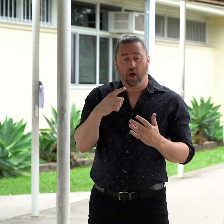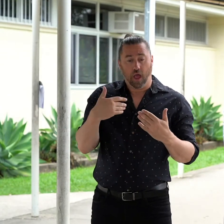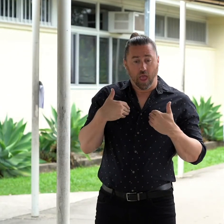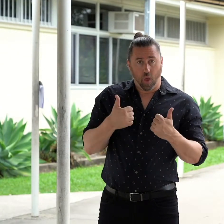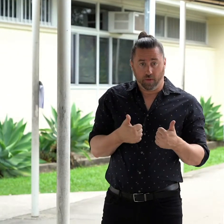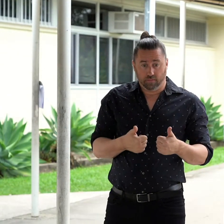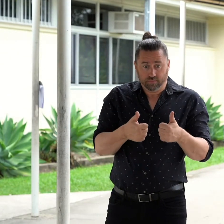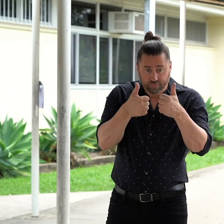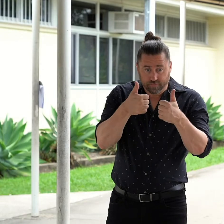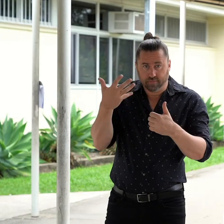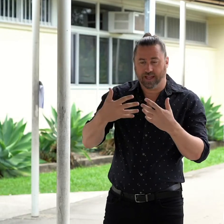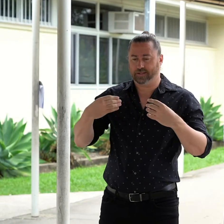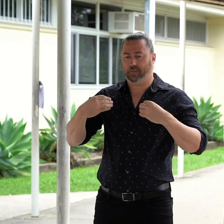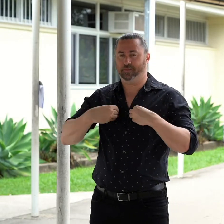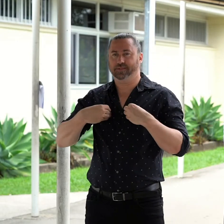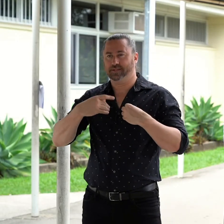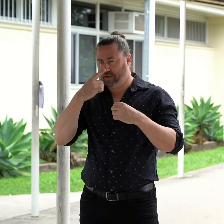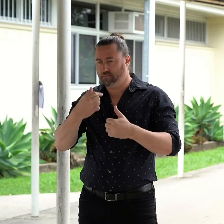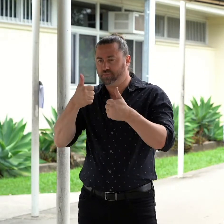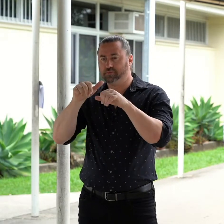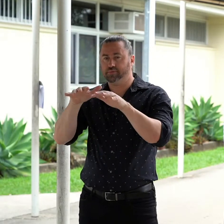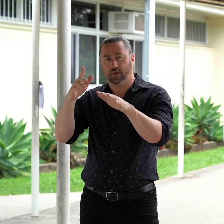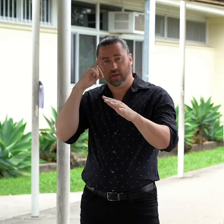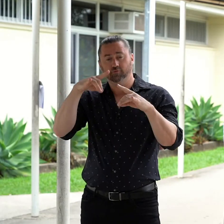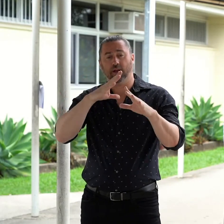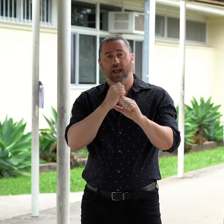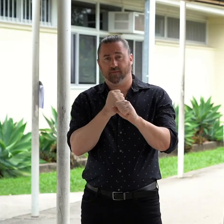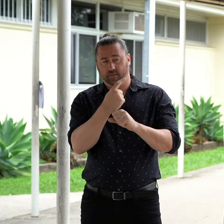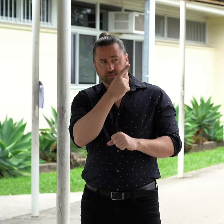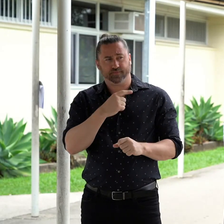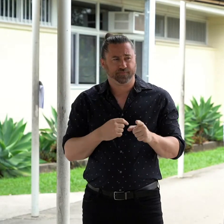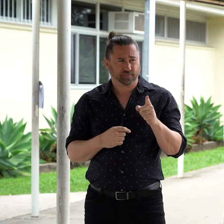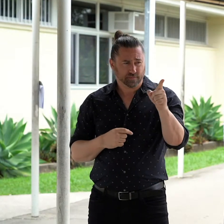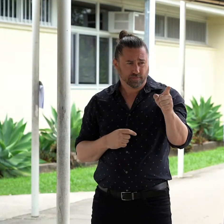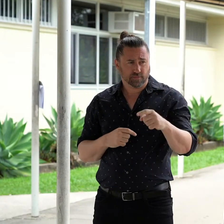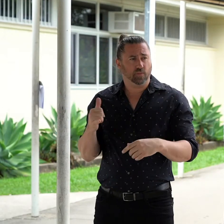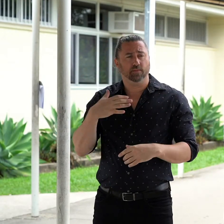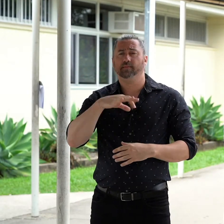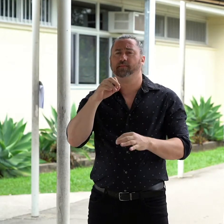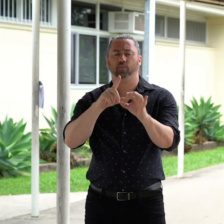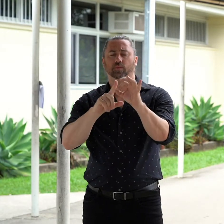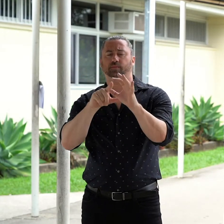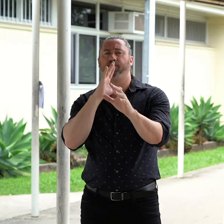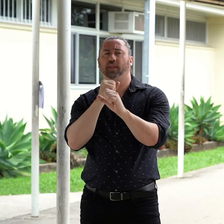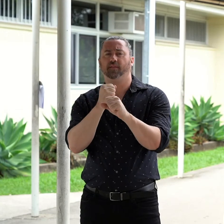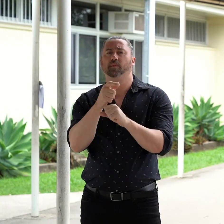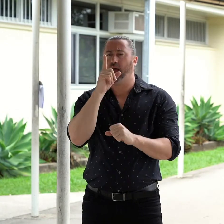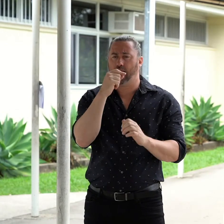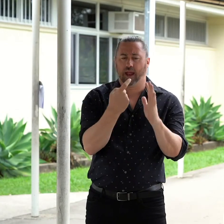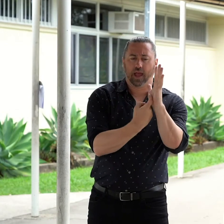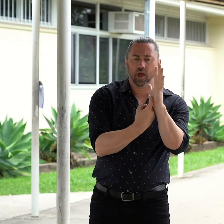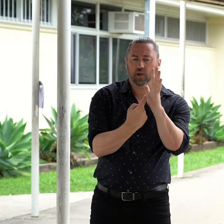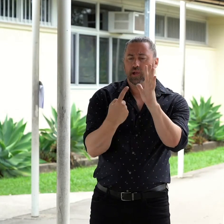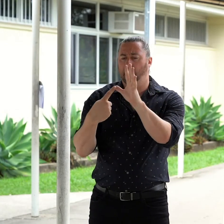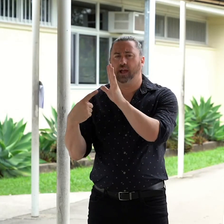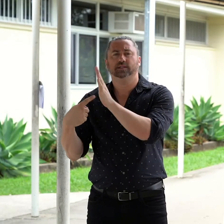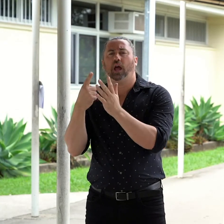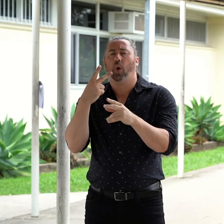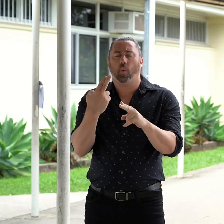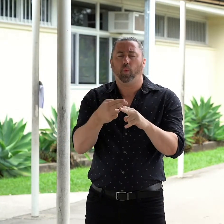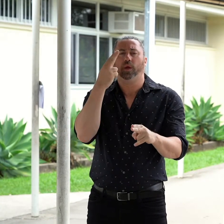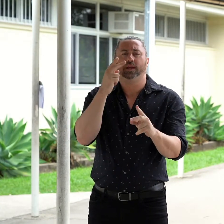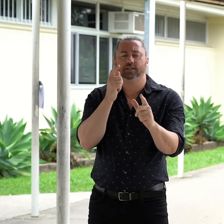is something that the Morrison government should seriously turn their mind to. Or the Queensland government could say that you could take a rapid antigen test. The roadmap outlines that it's